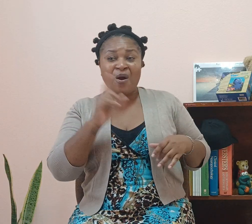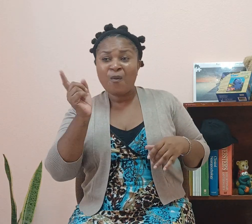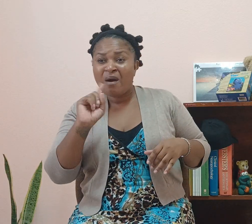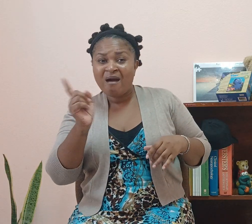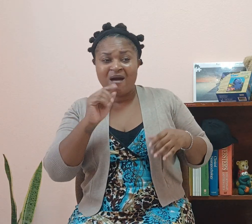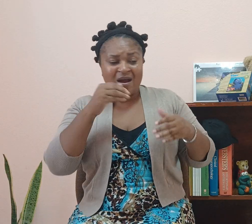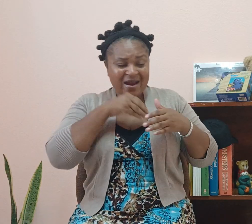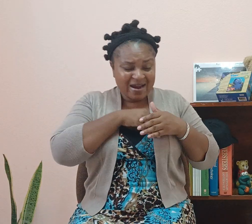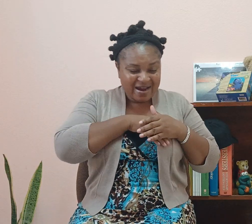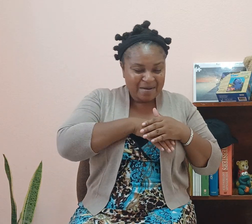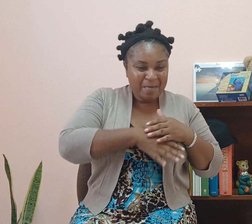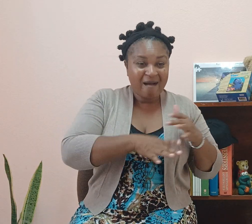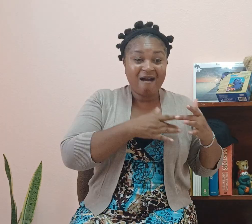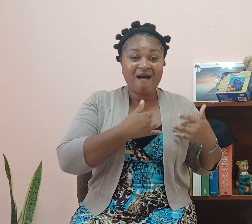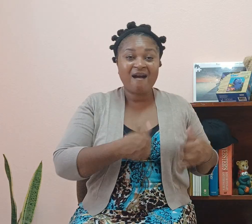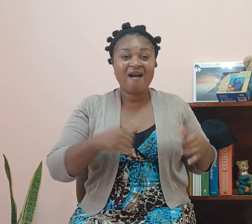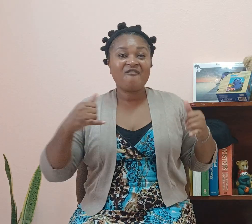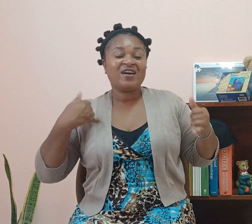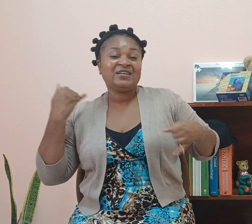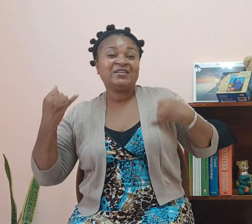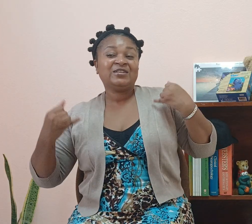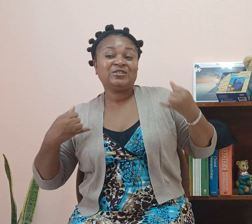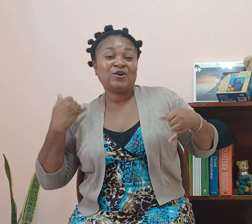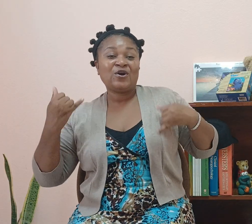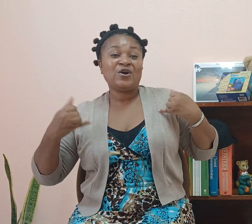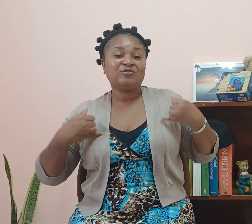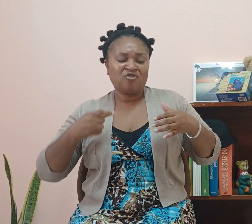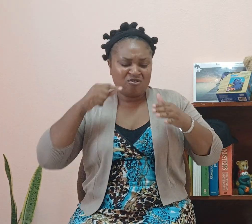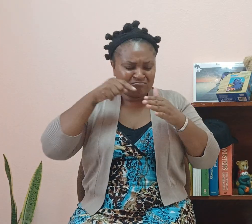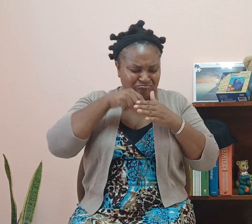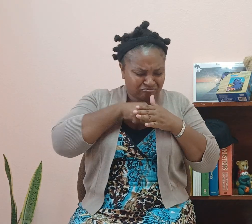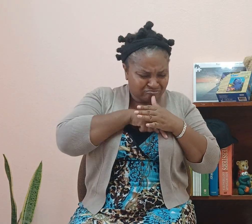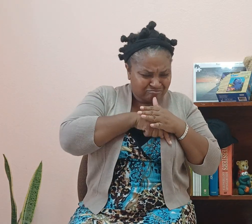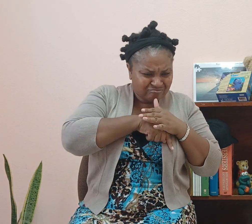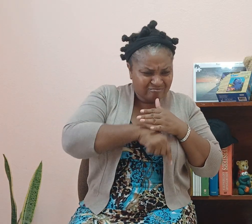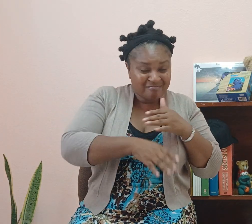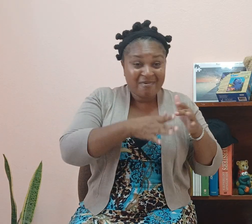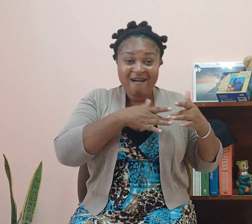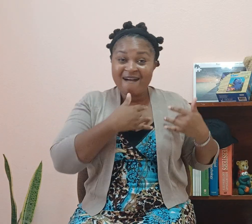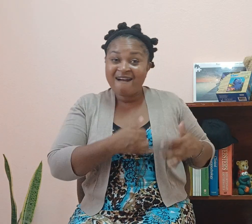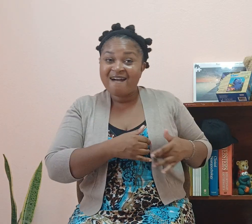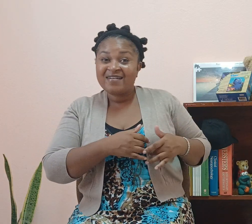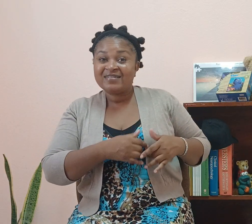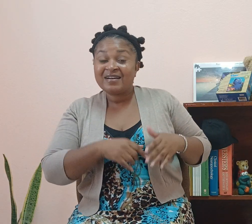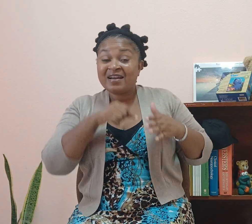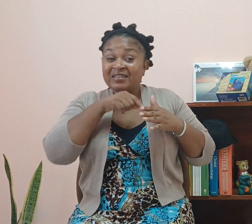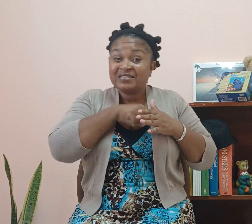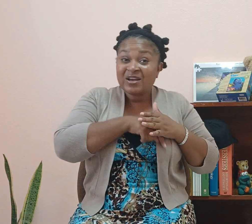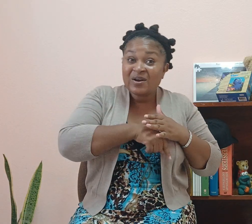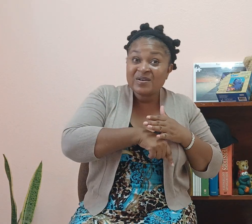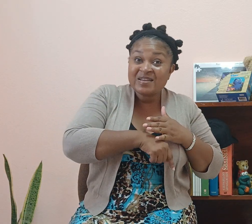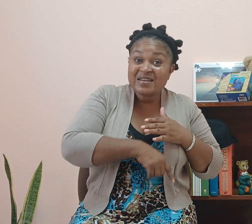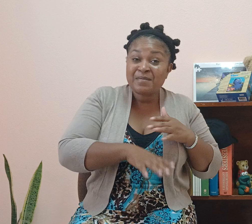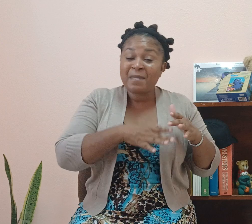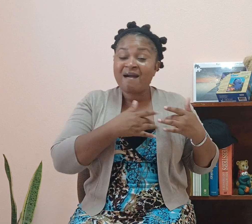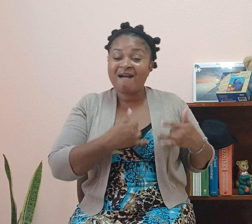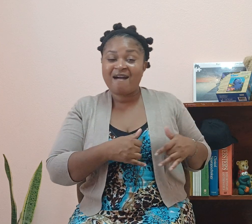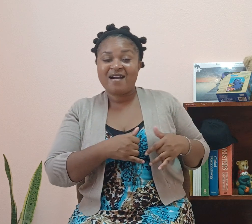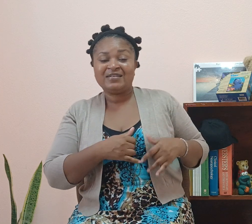in my heart. I've got the joy, joy, joy, joy down in my heart. Where? Down in my heart